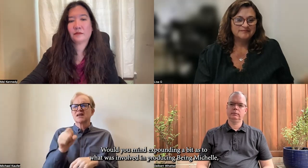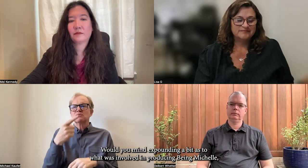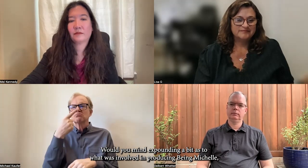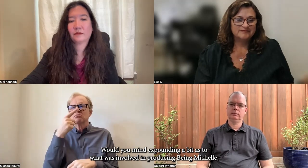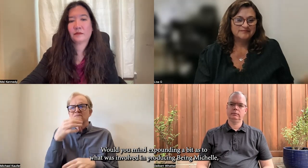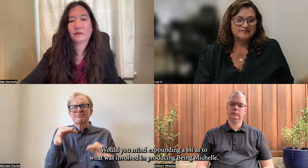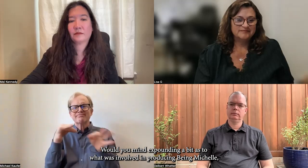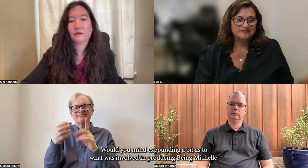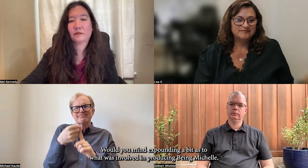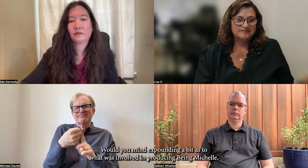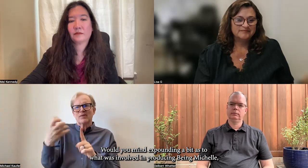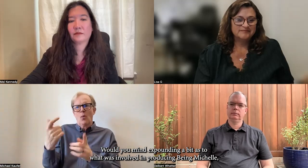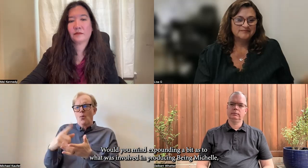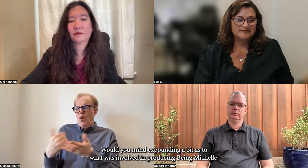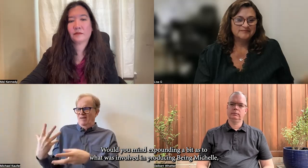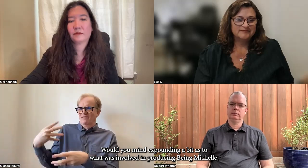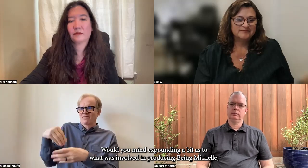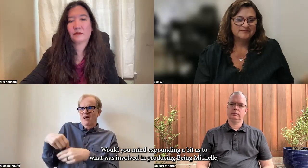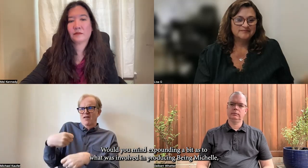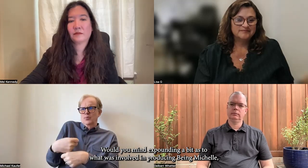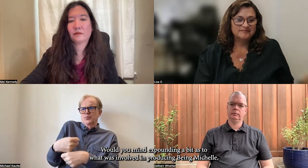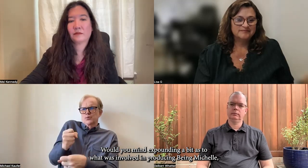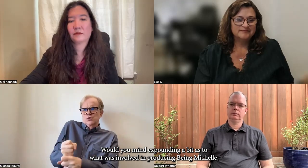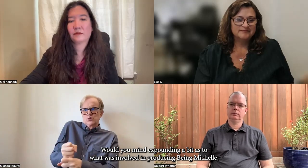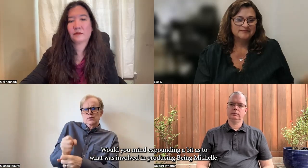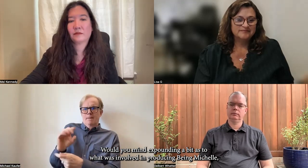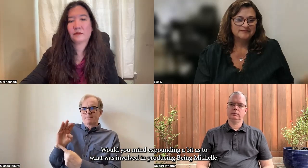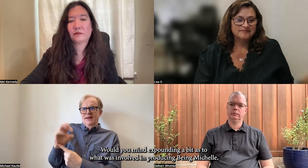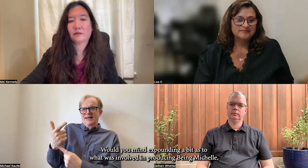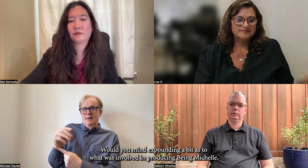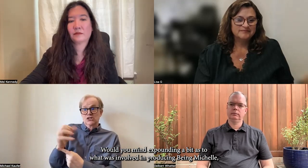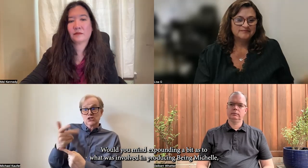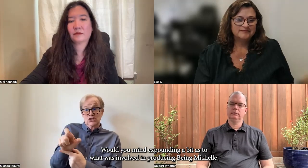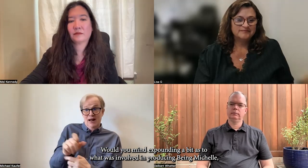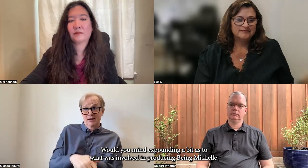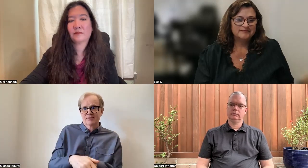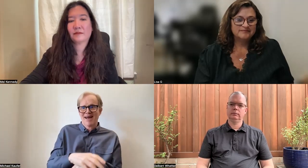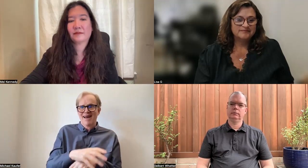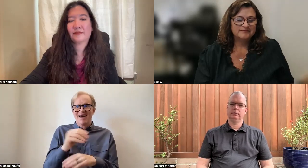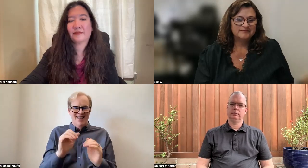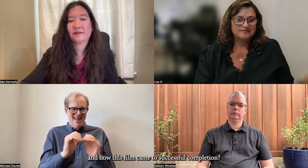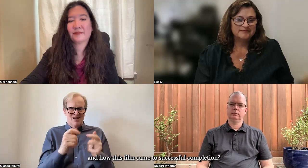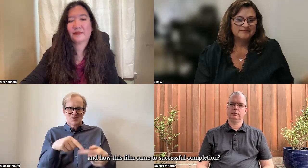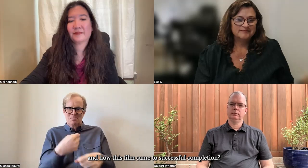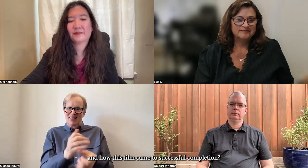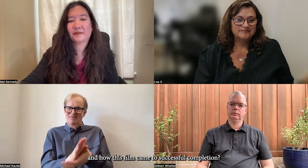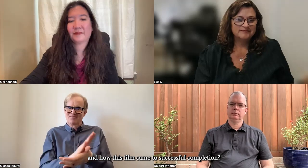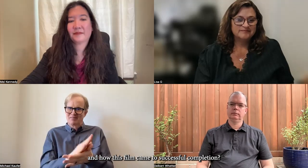Would you mind expounding a bit as to what was involved in producing Being Michelle and how this film came